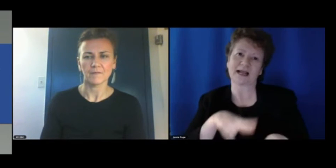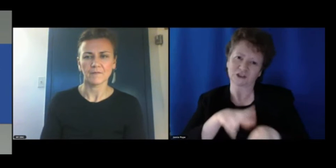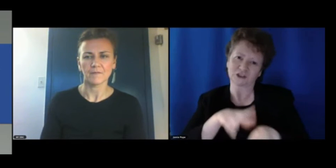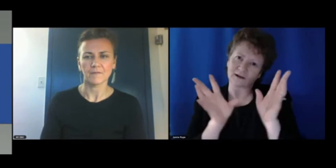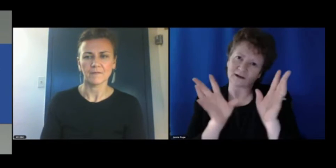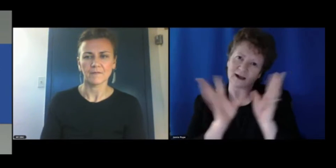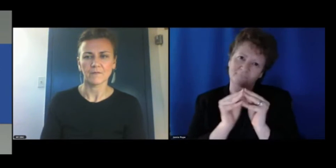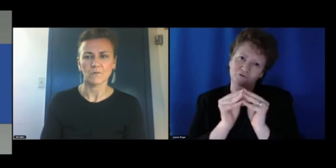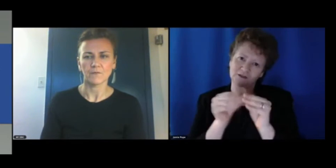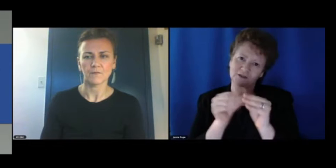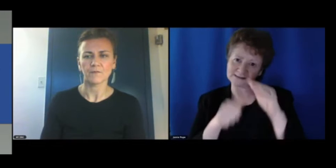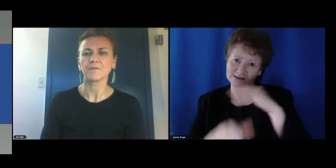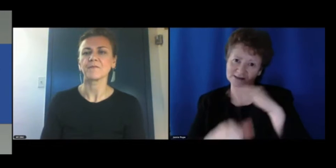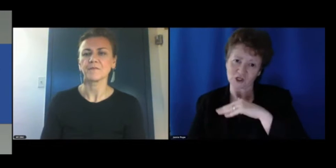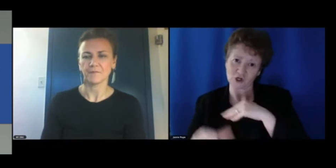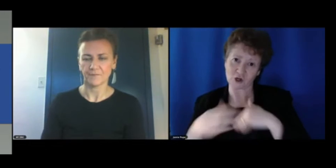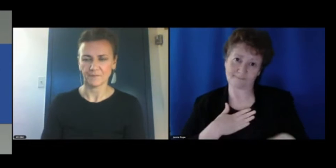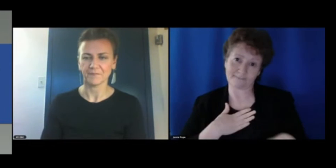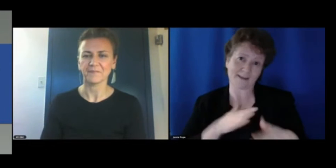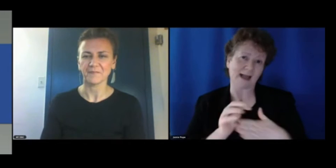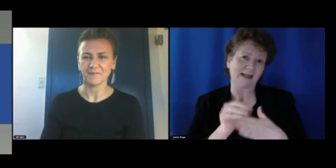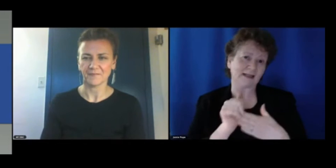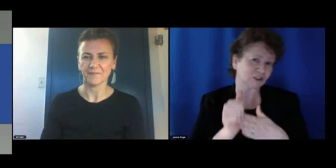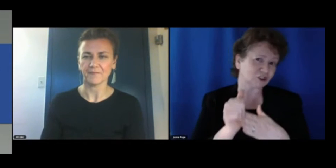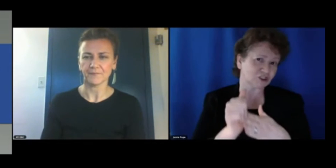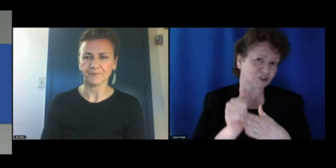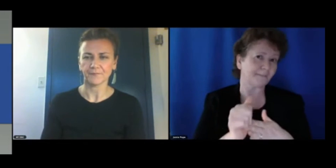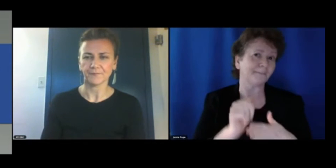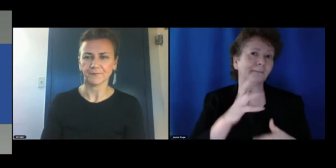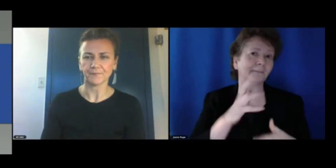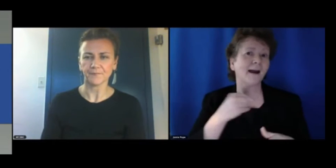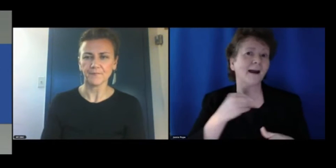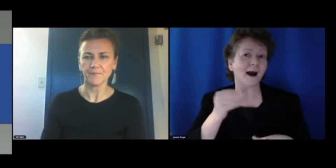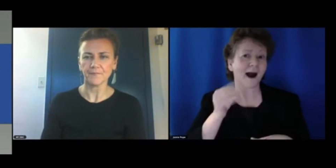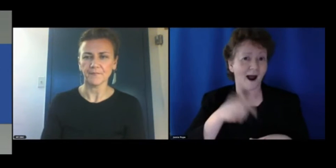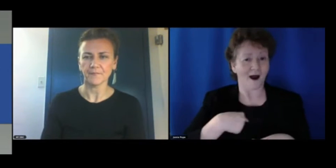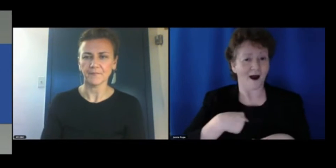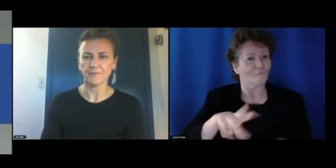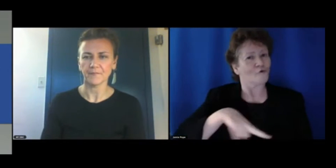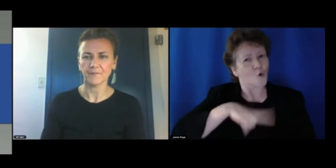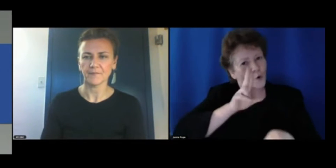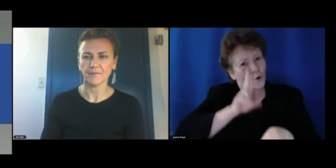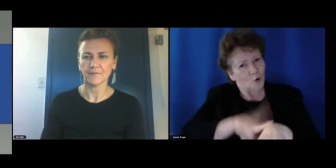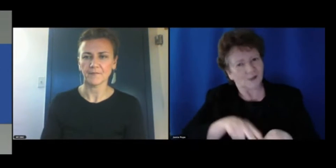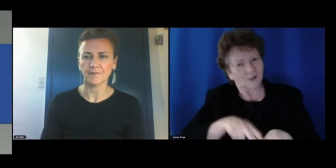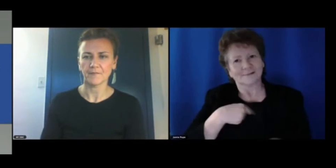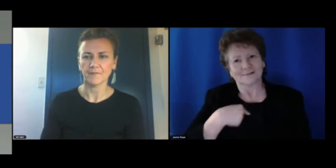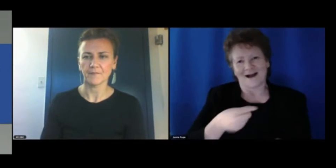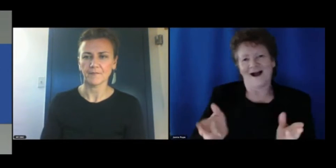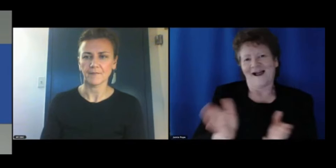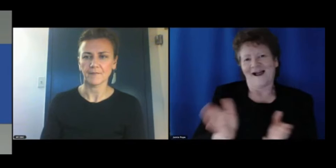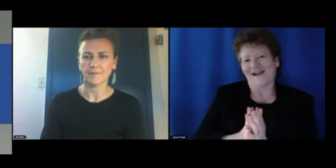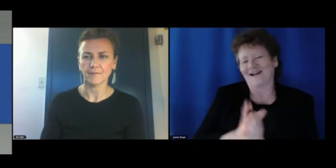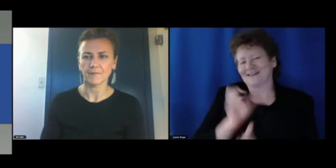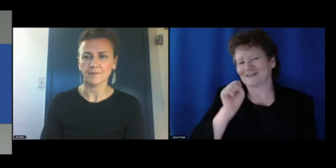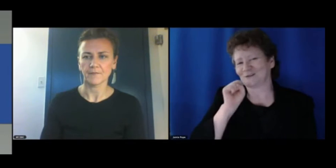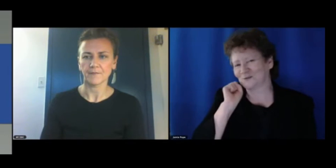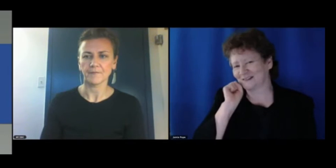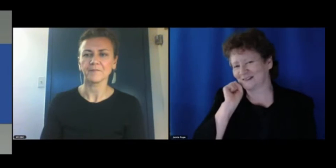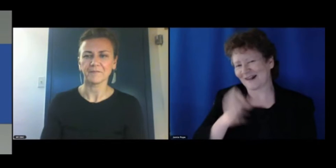And I left my job as working as the director for the Deafblind Association.